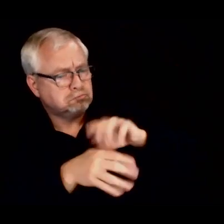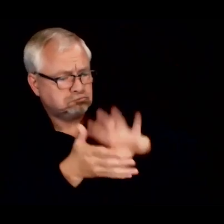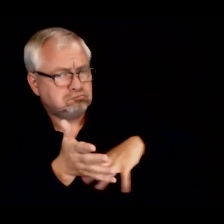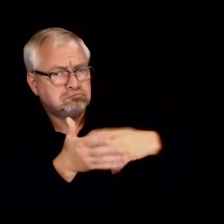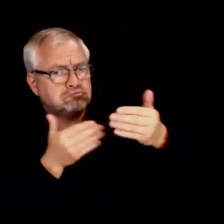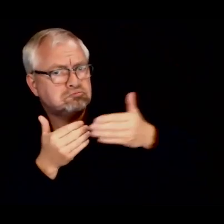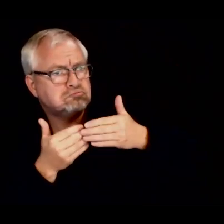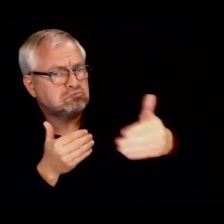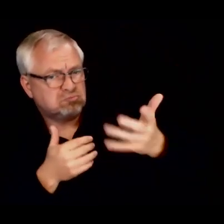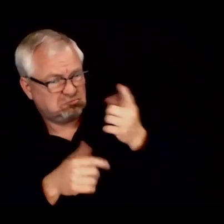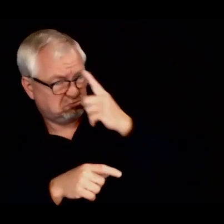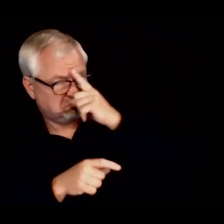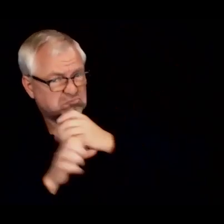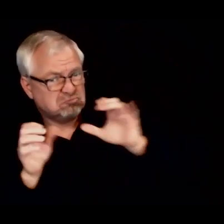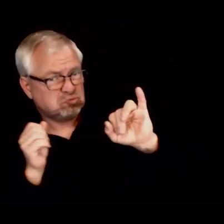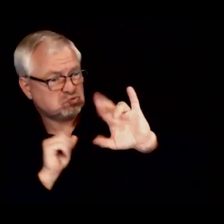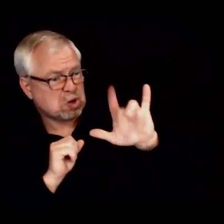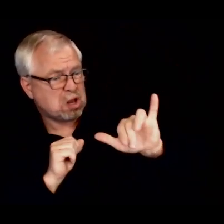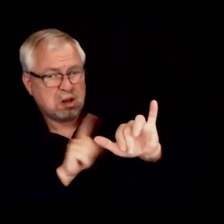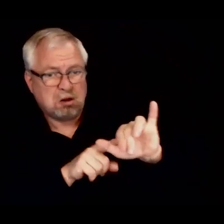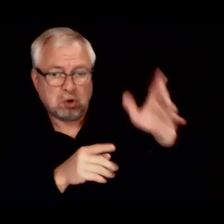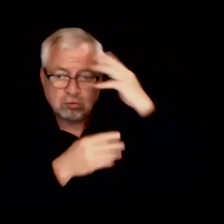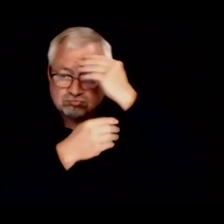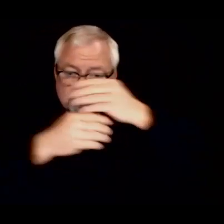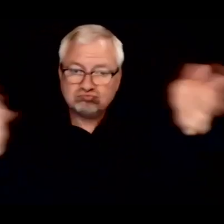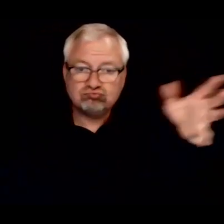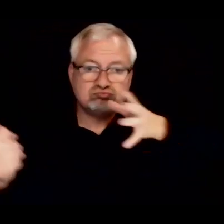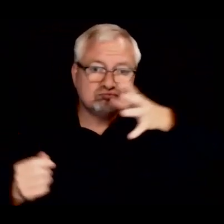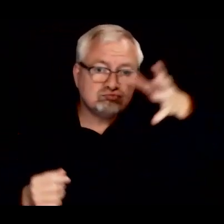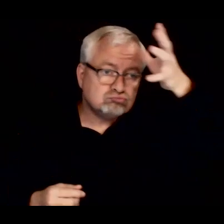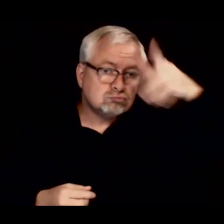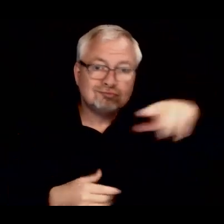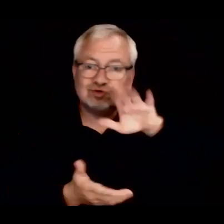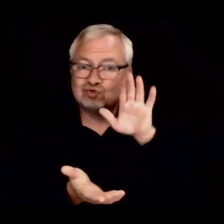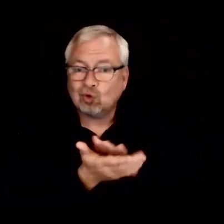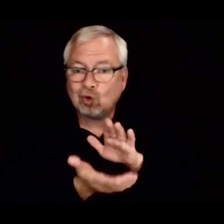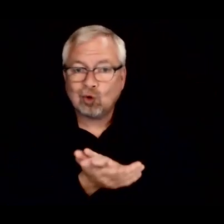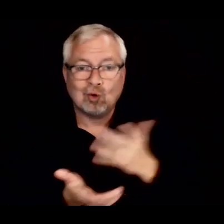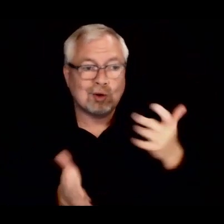of giving schools statewide an answer?